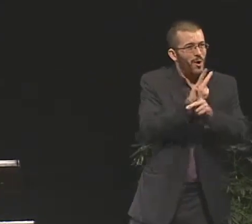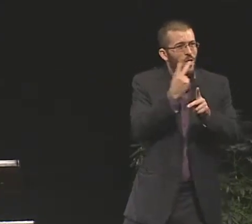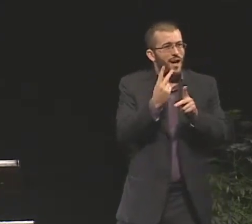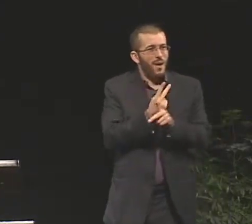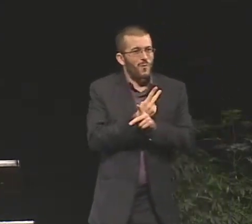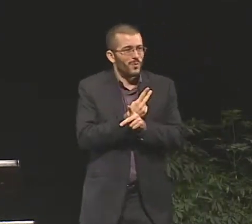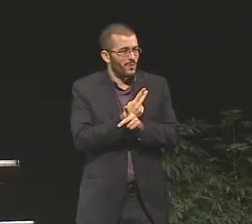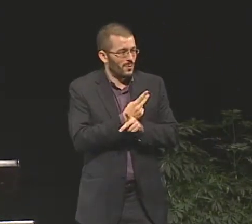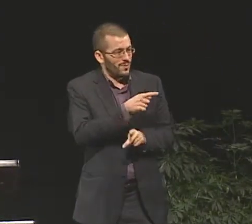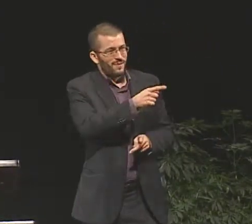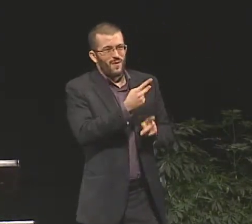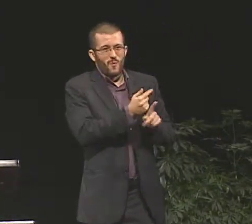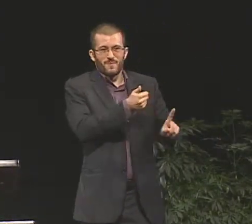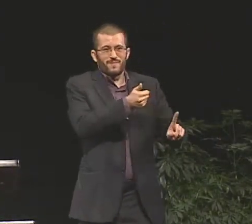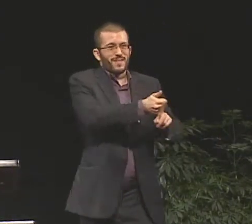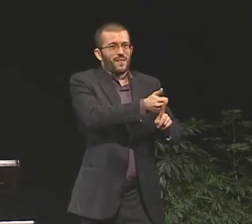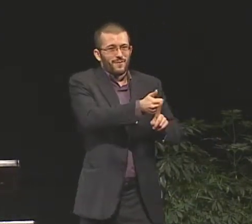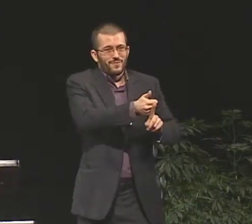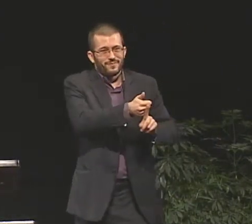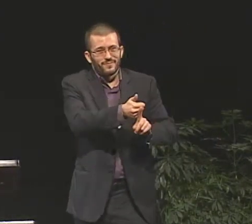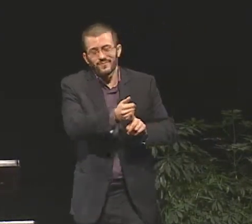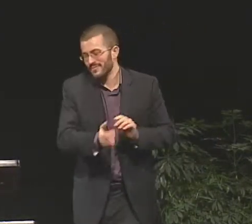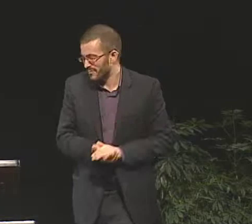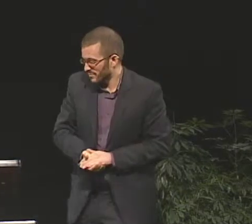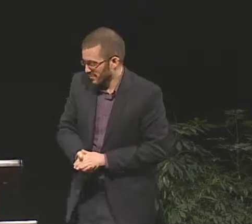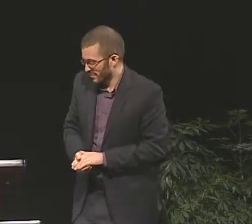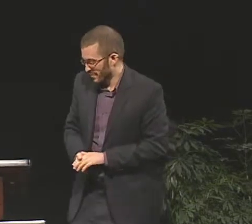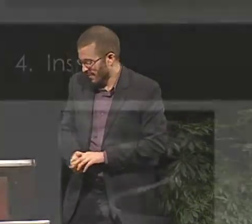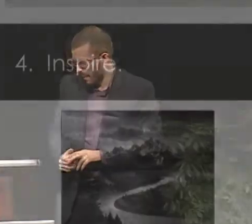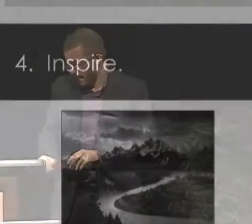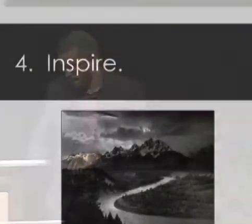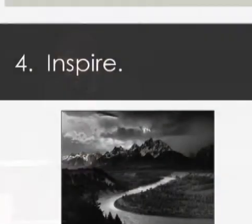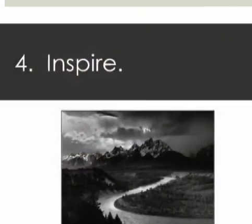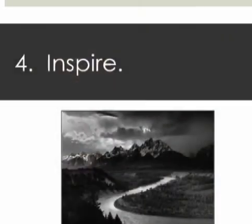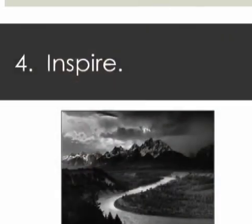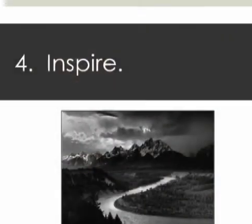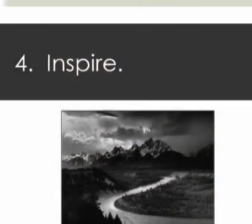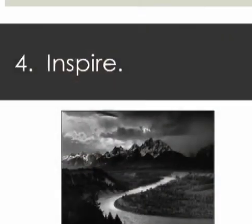out a way to work collaboratively on overcoming these barriers.